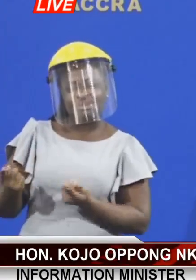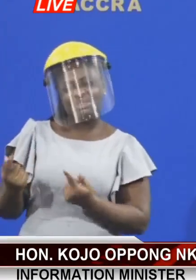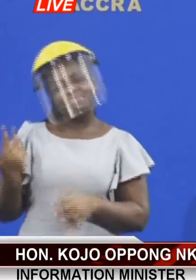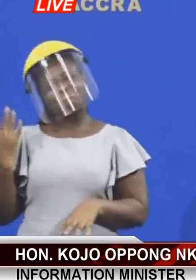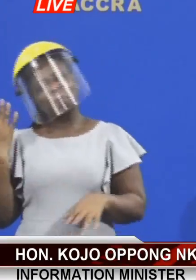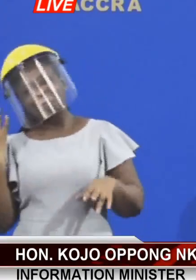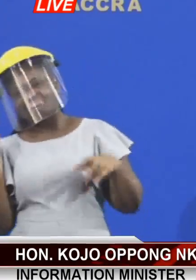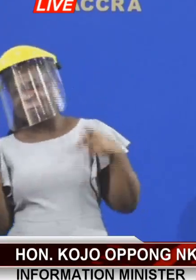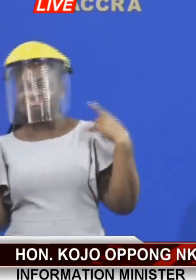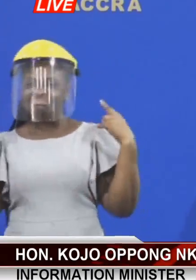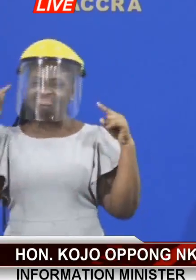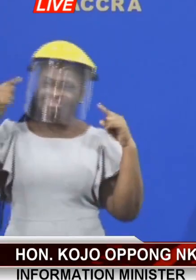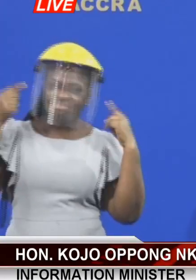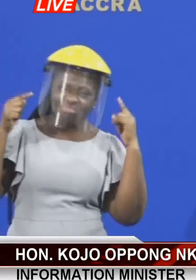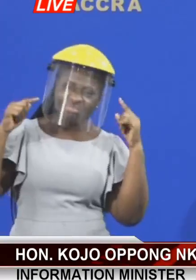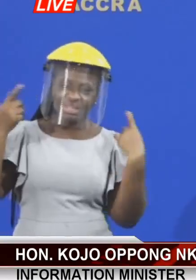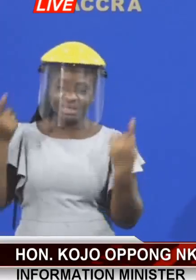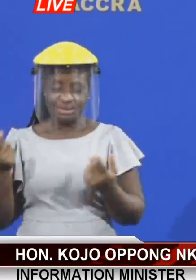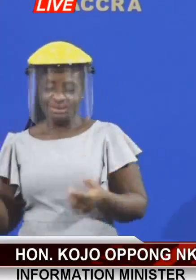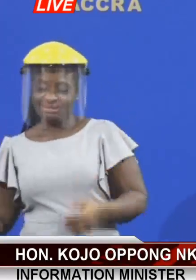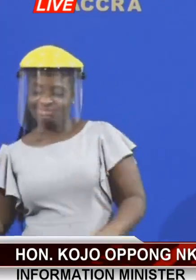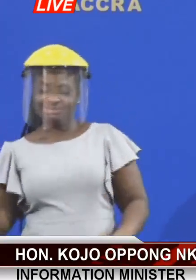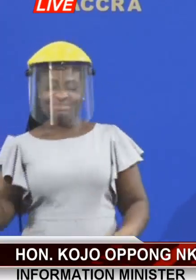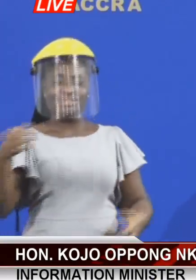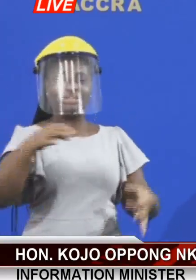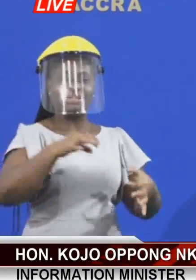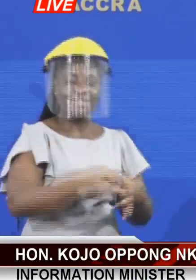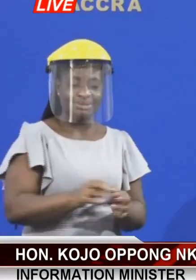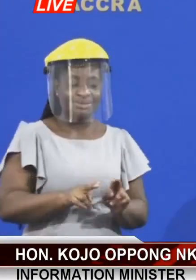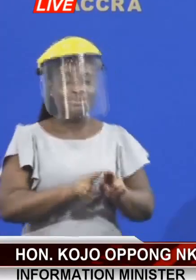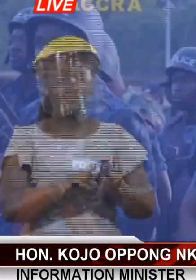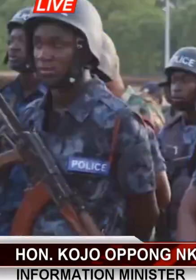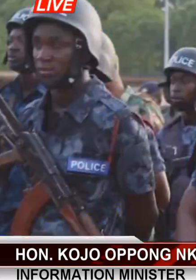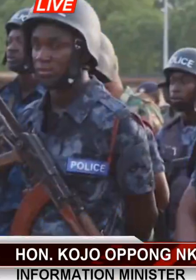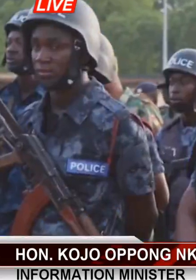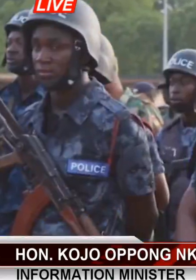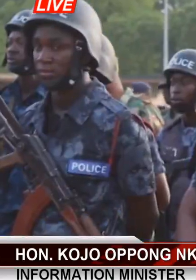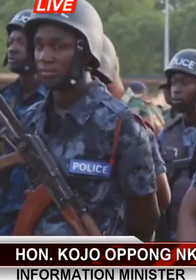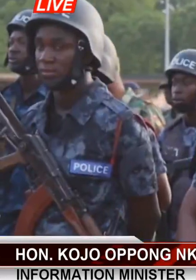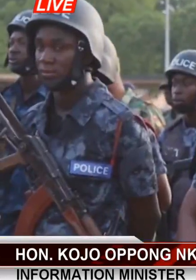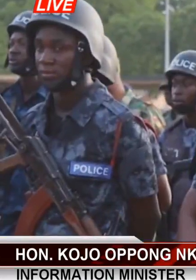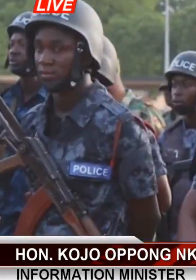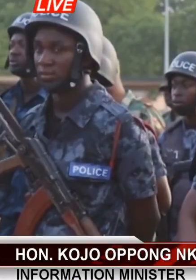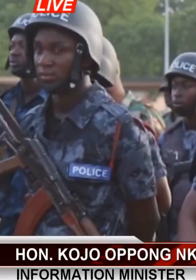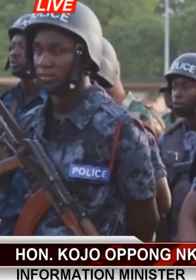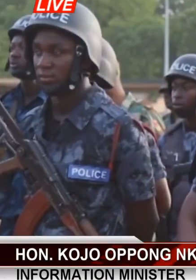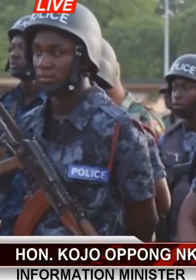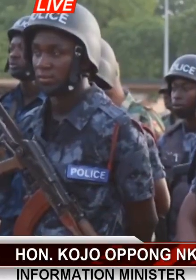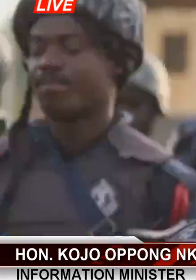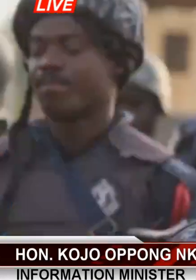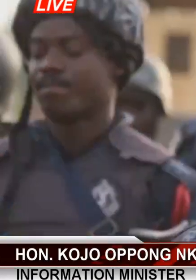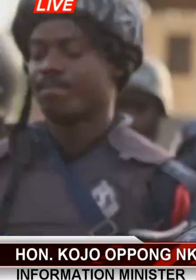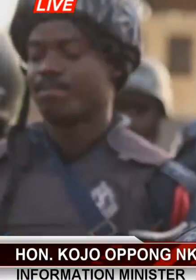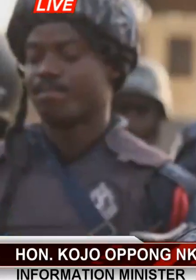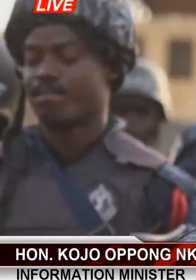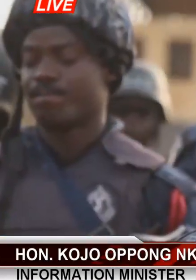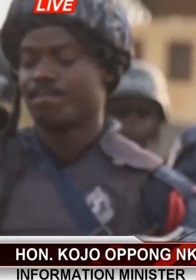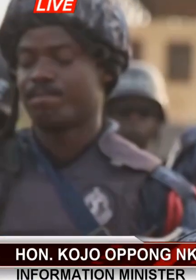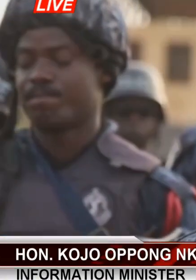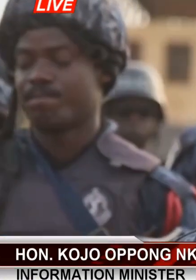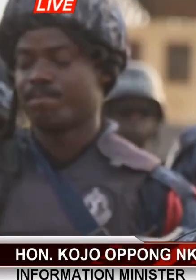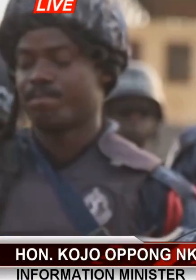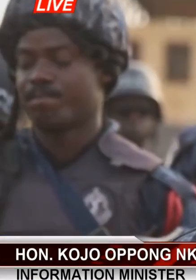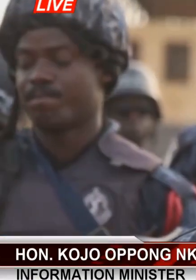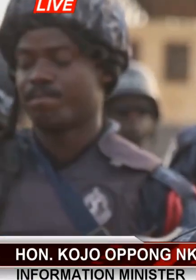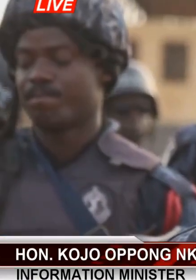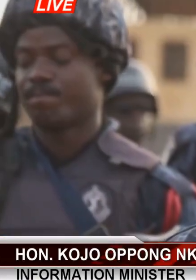esusu ejinjin hu se, so ye do mba be she sa unification of pensions ya se wo act 766 na se